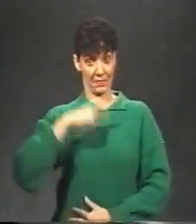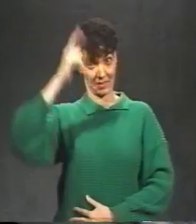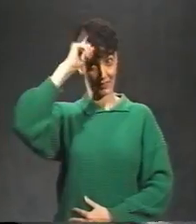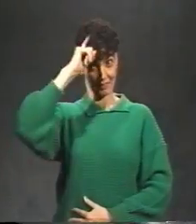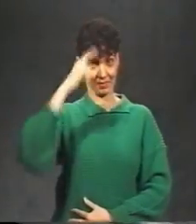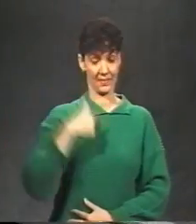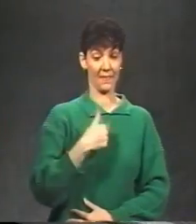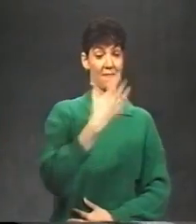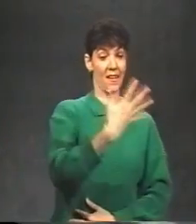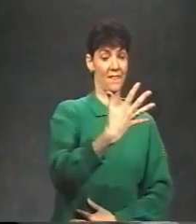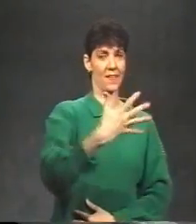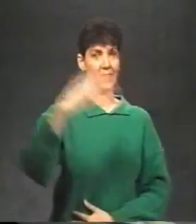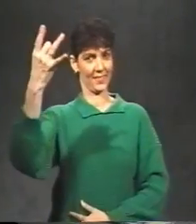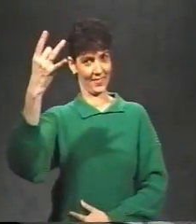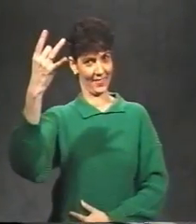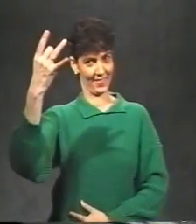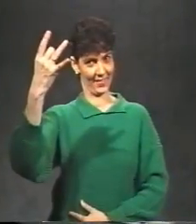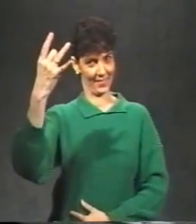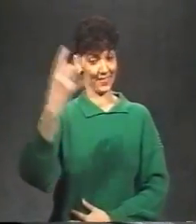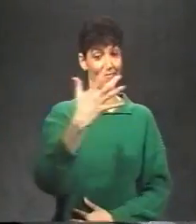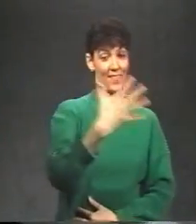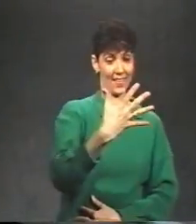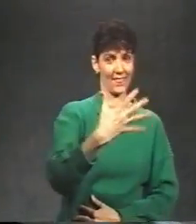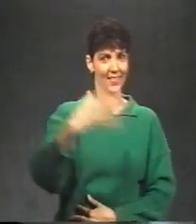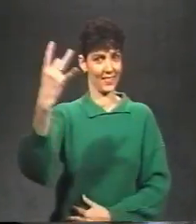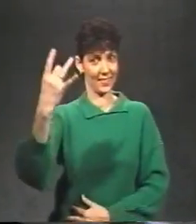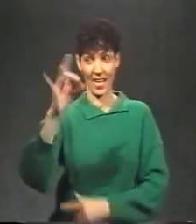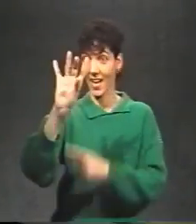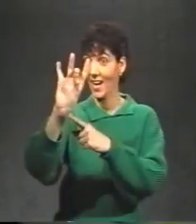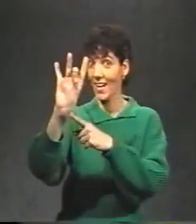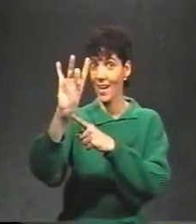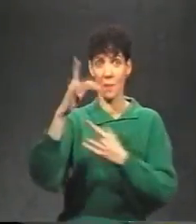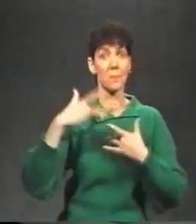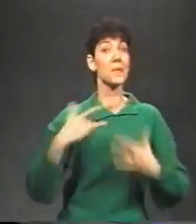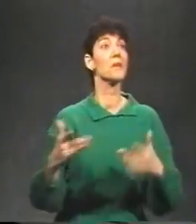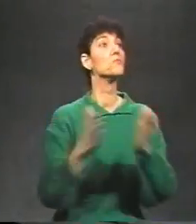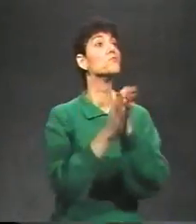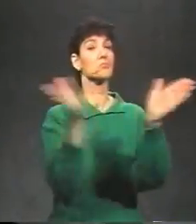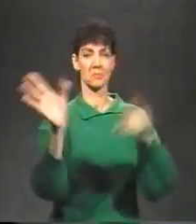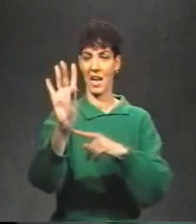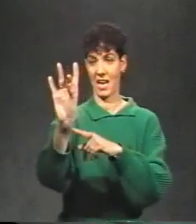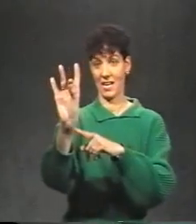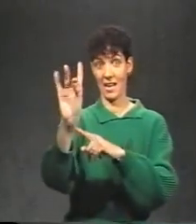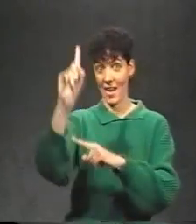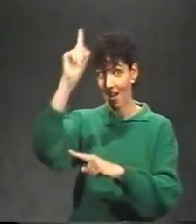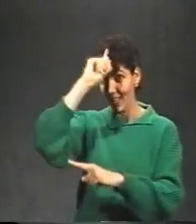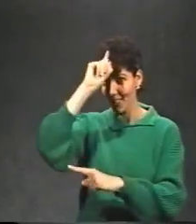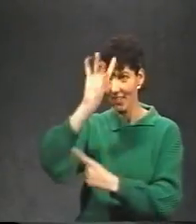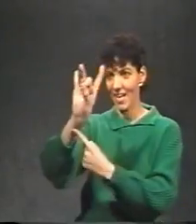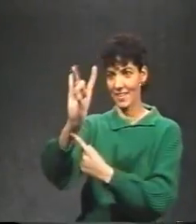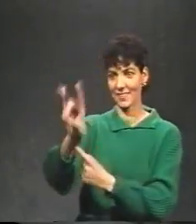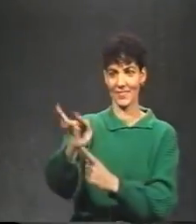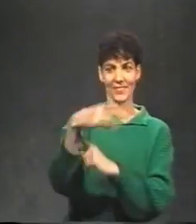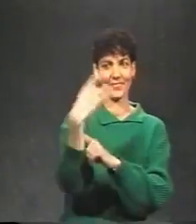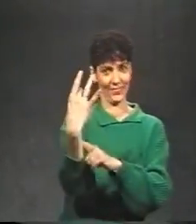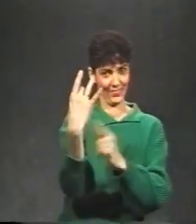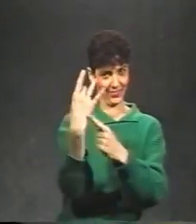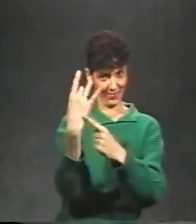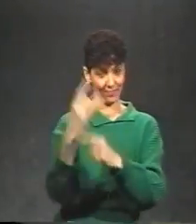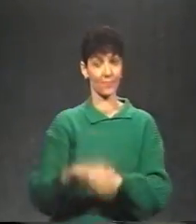location to the side of the feet number. If the height refers to someone tall, then the inches number is also